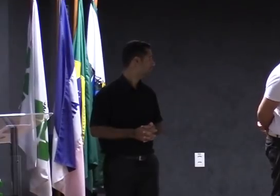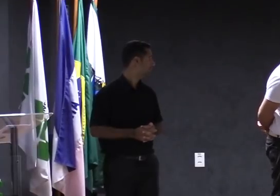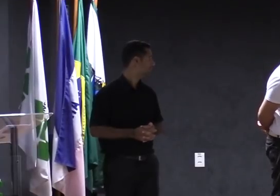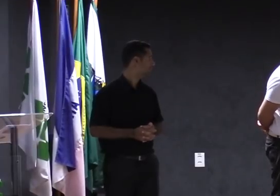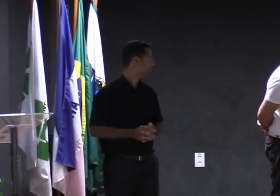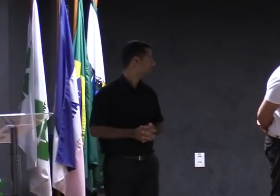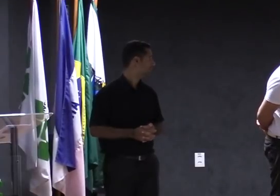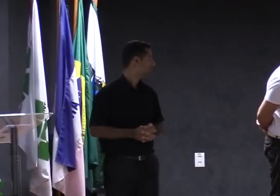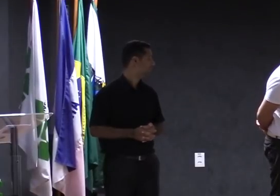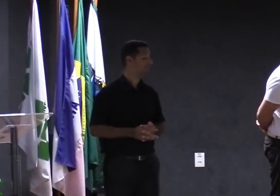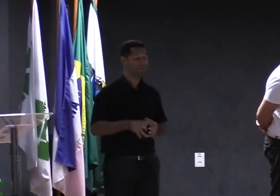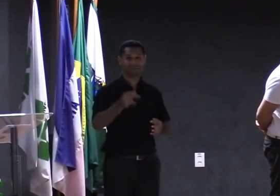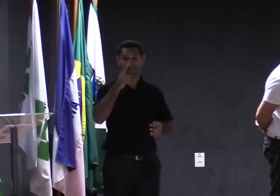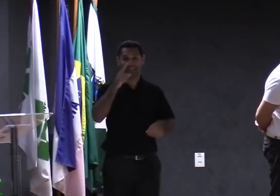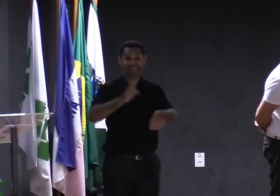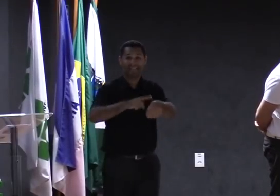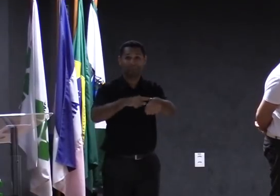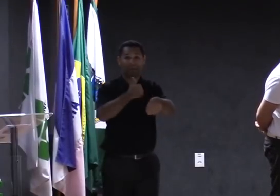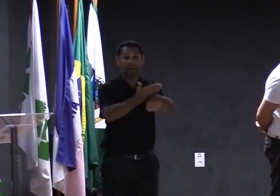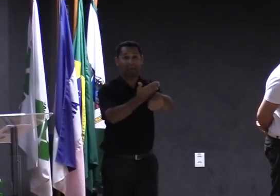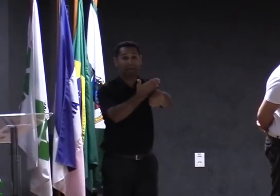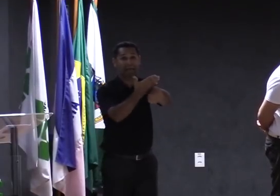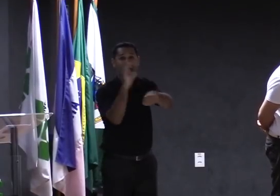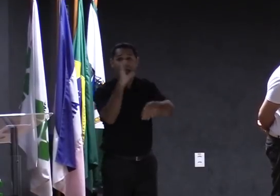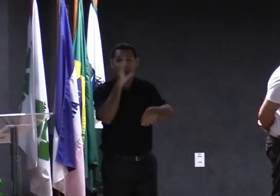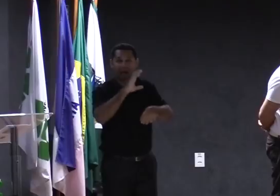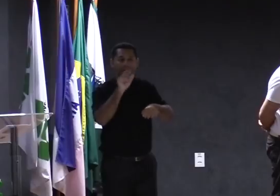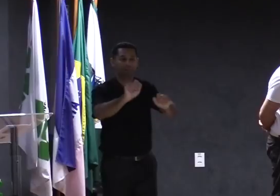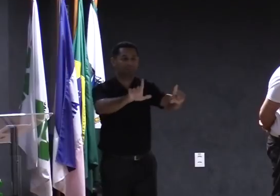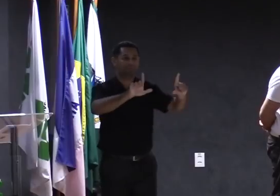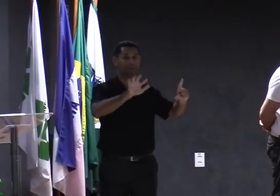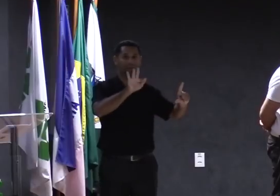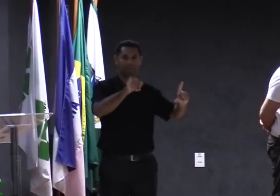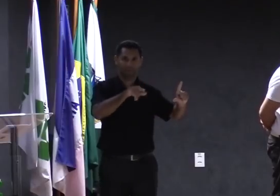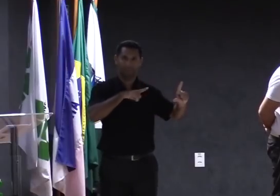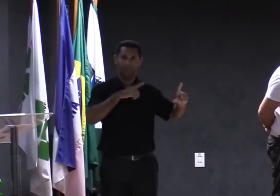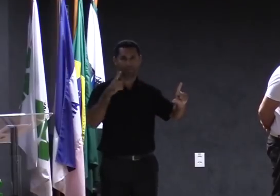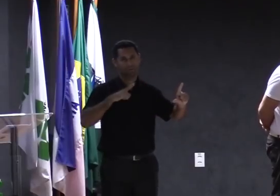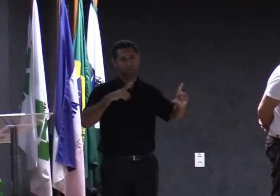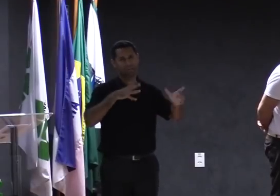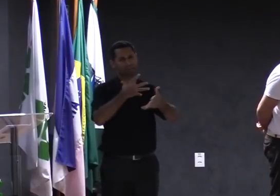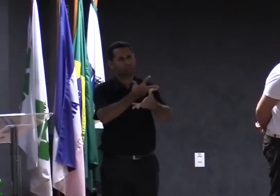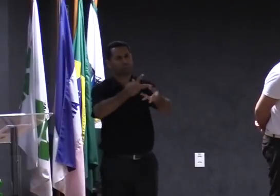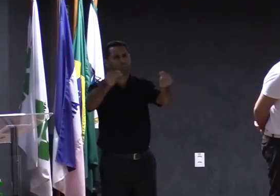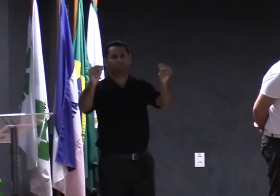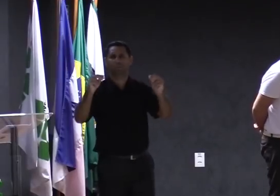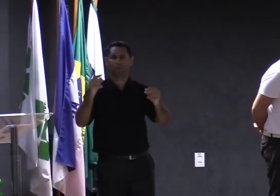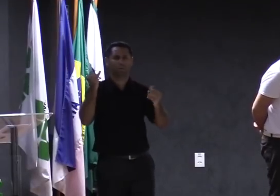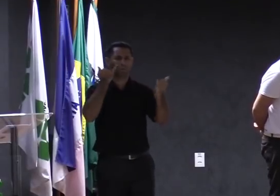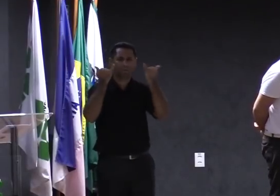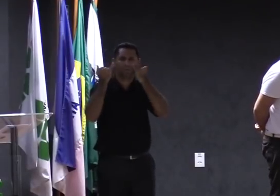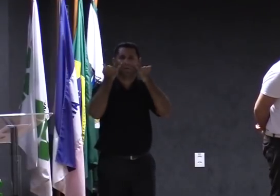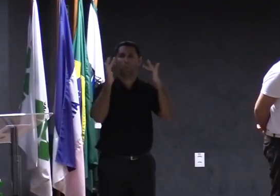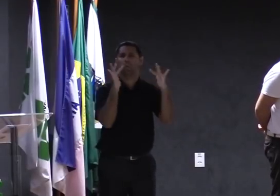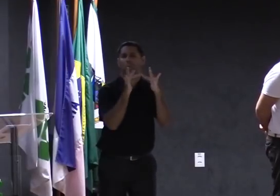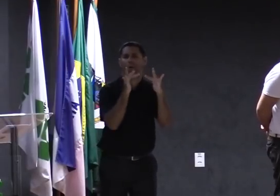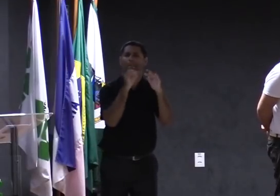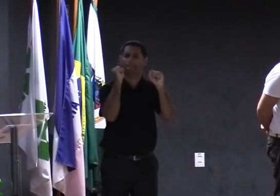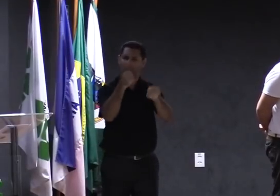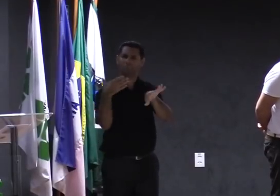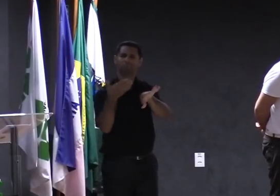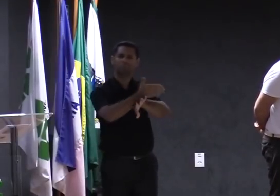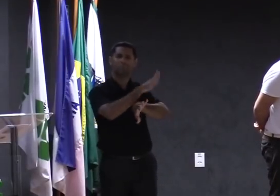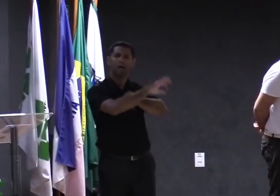Aqui, como o tempo está corrido, ela foi direto para o slide final. Lá está toda a informação, todos os contatos dela. Vocês podem